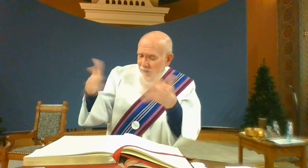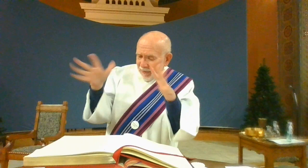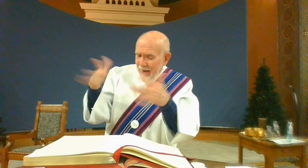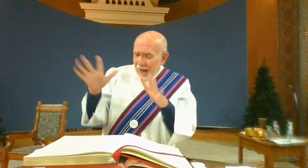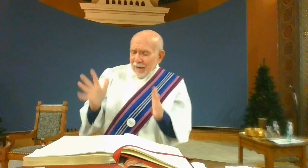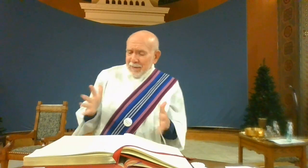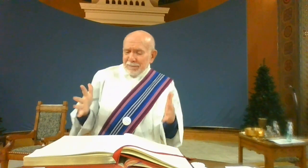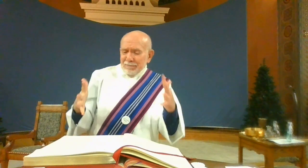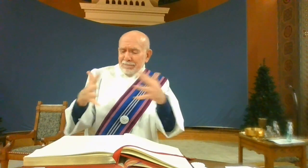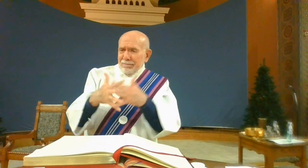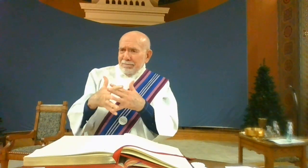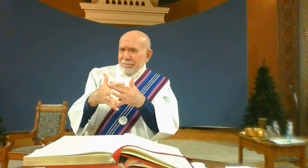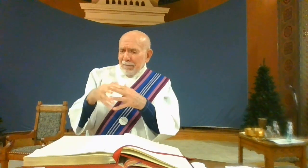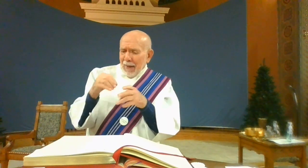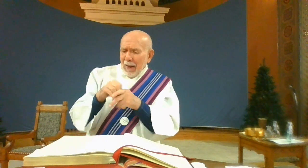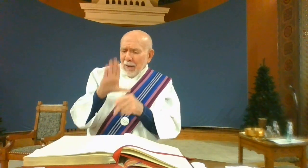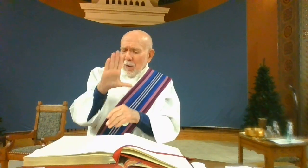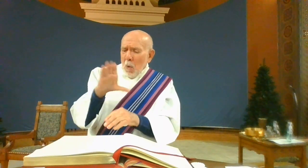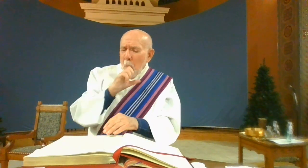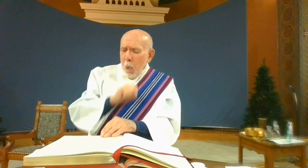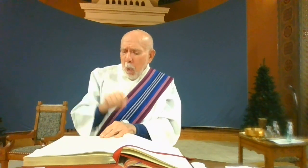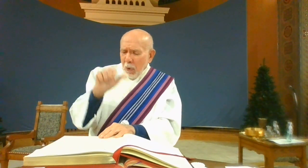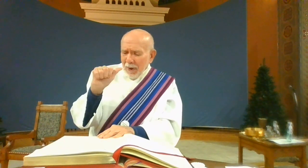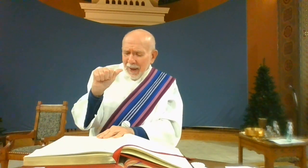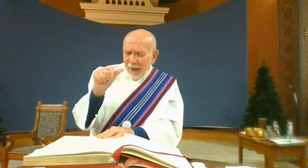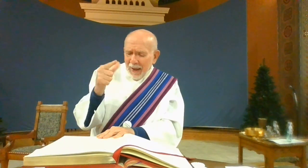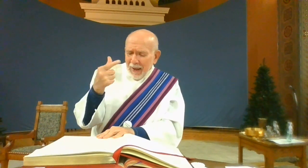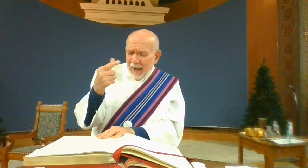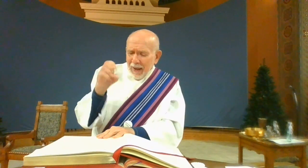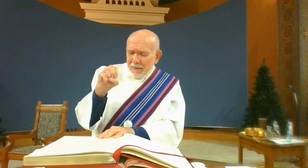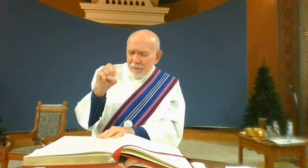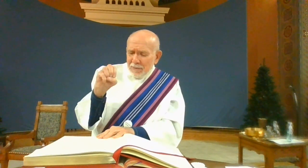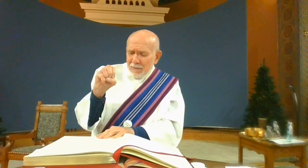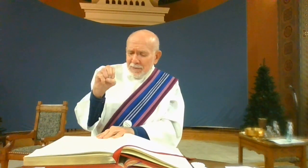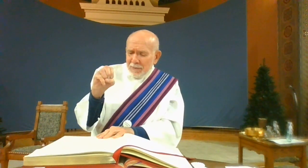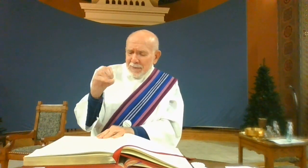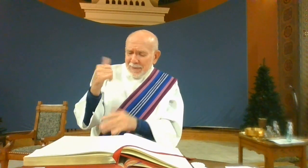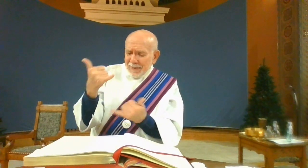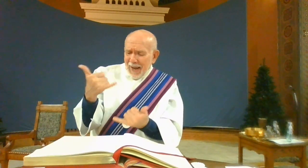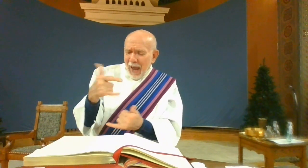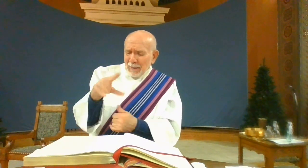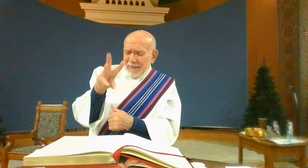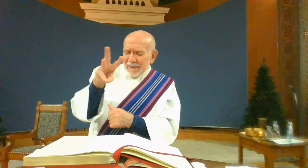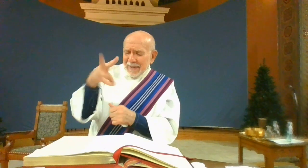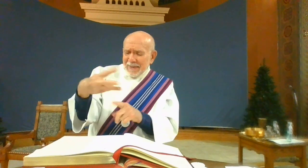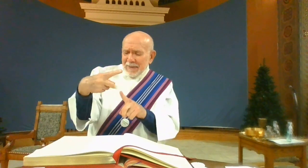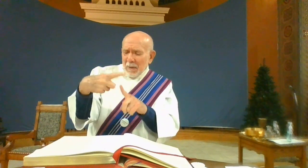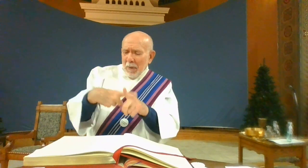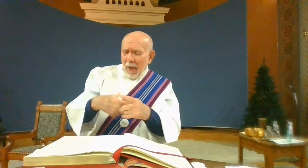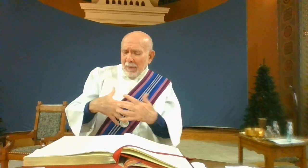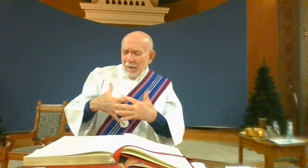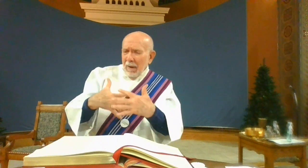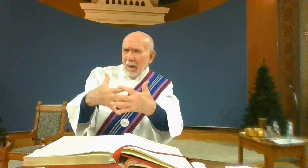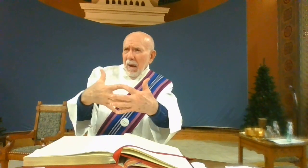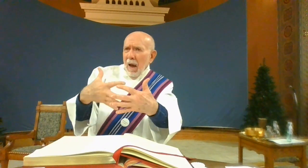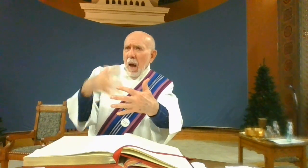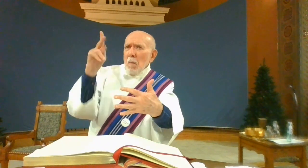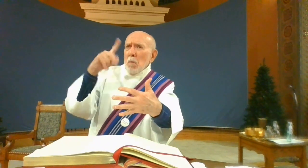has also conceived a son in her old age. And this is the sixth month